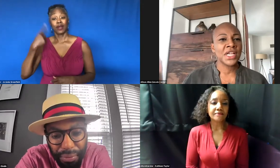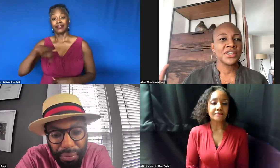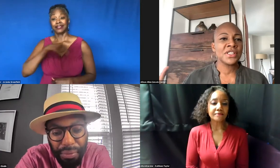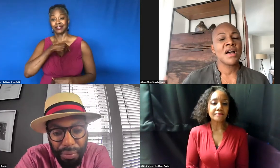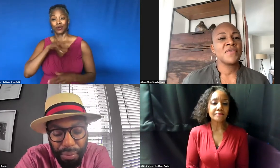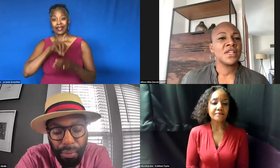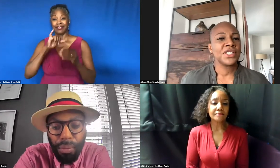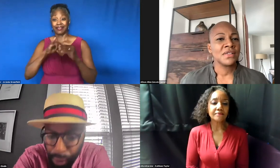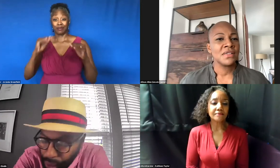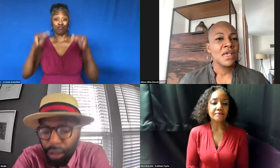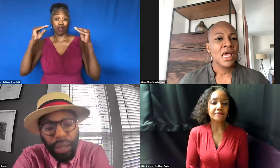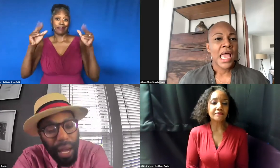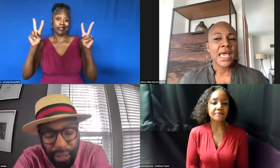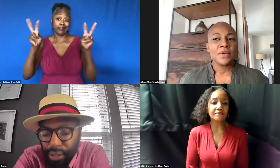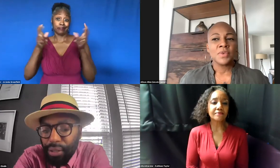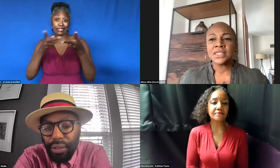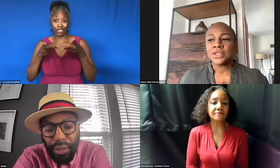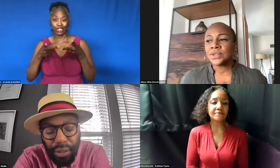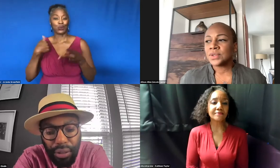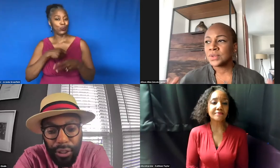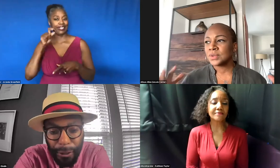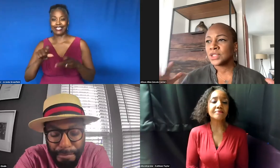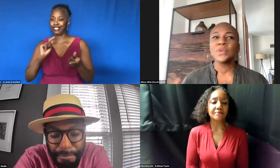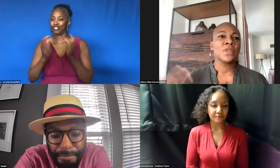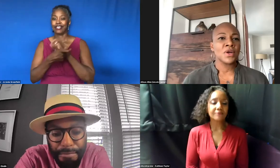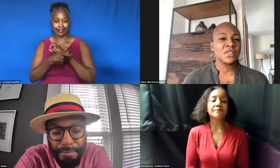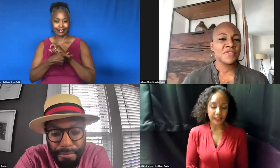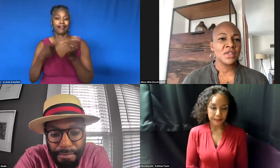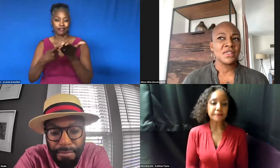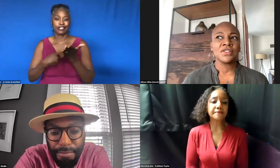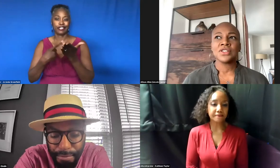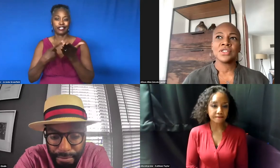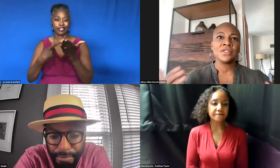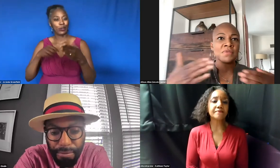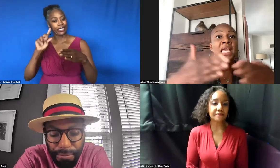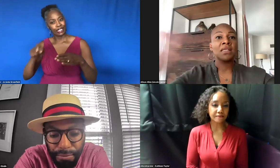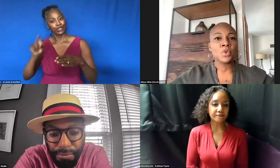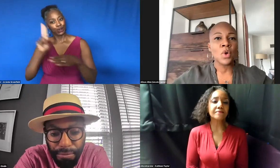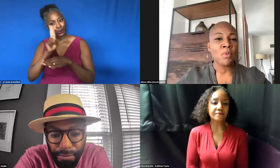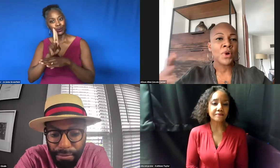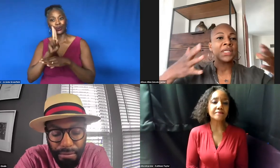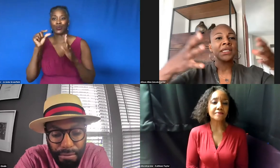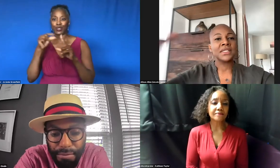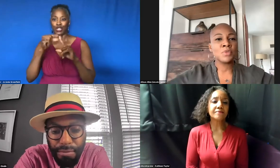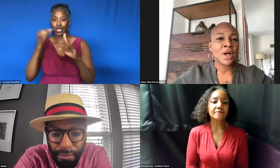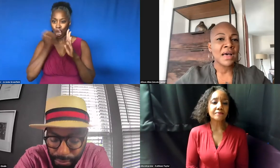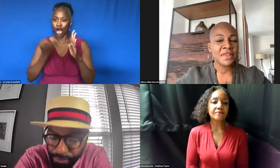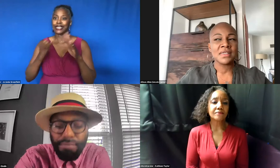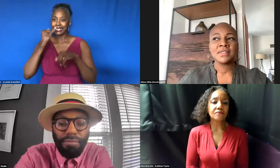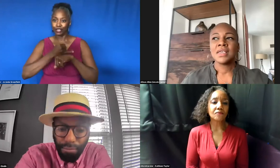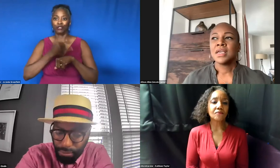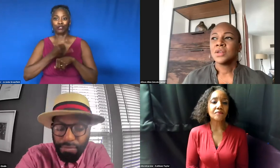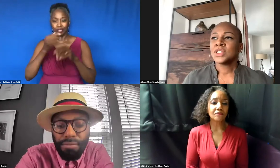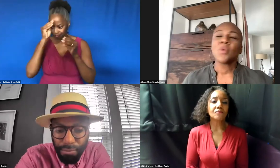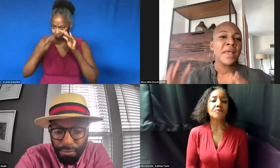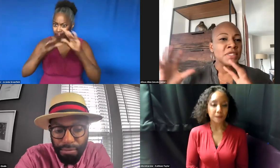to start changing the conversations. Yes. And we need to use the words of arts institutions to make this role more clear and more